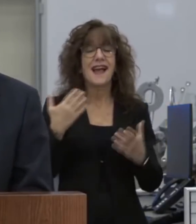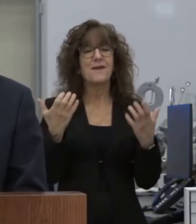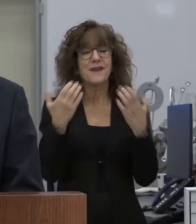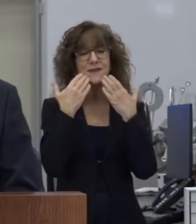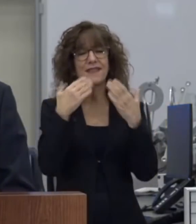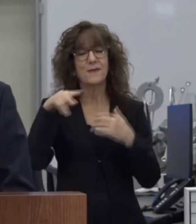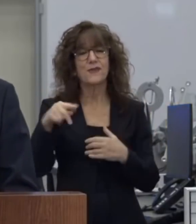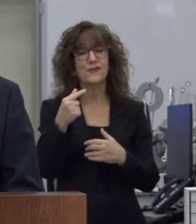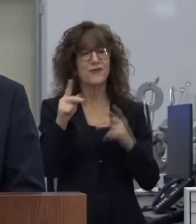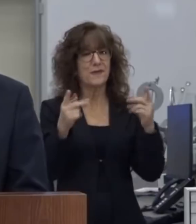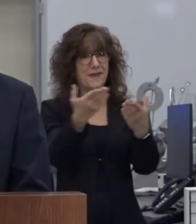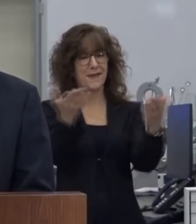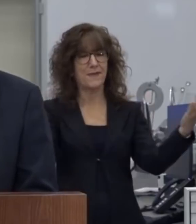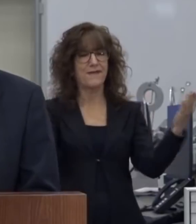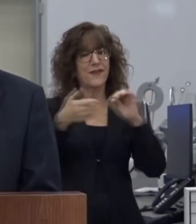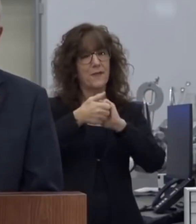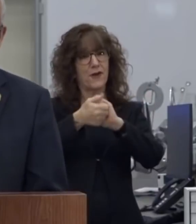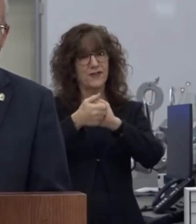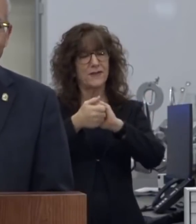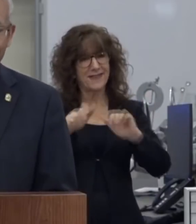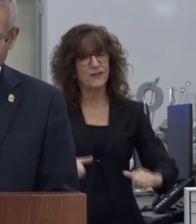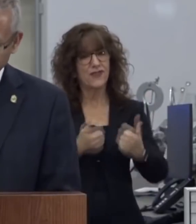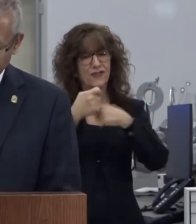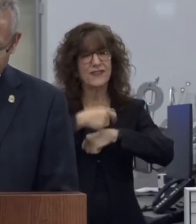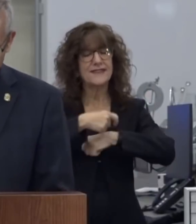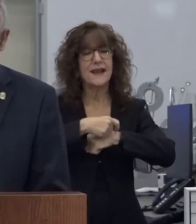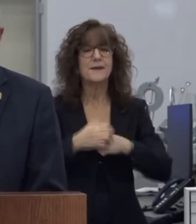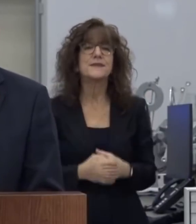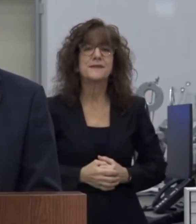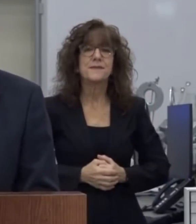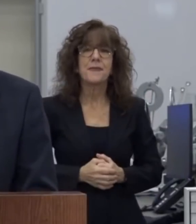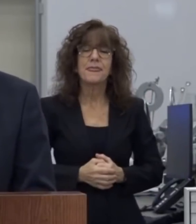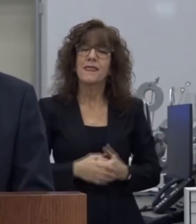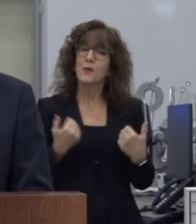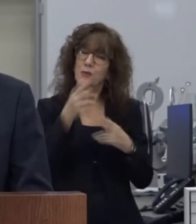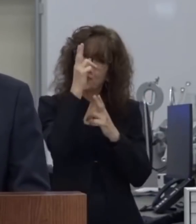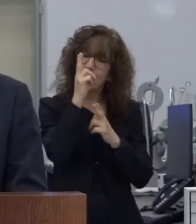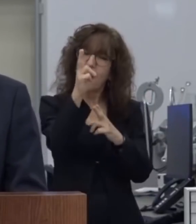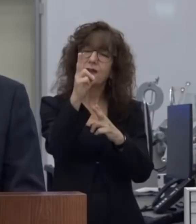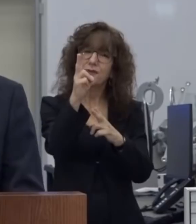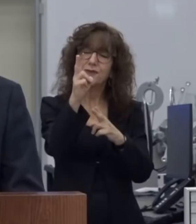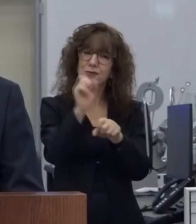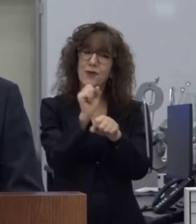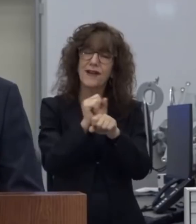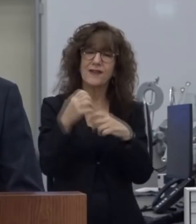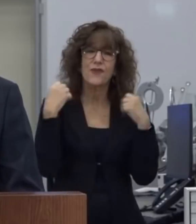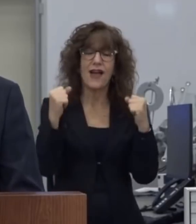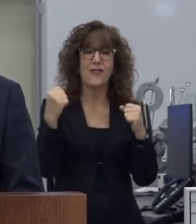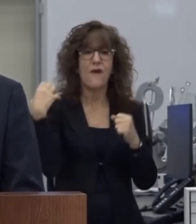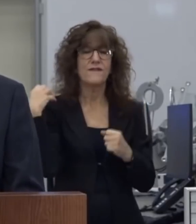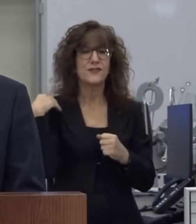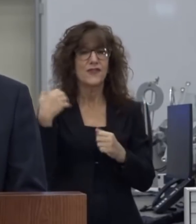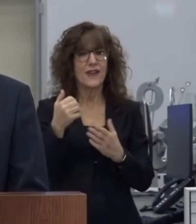Prince Georgians for their partnership in these challenging times. It's an honor to serve as your health officer and to help